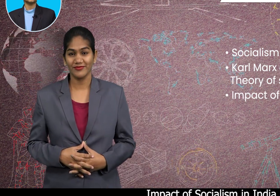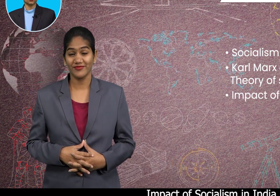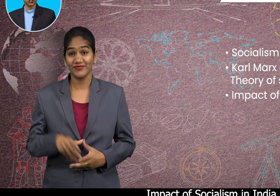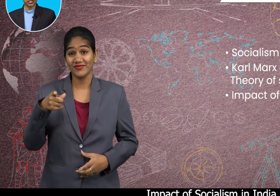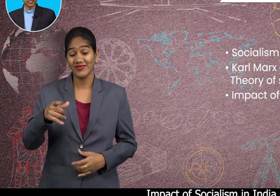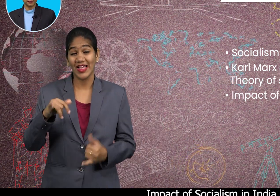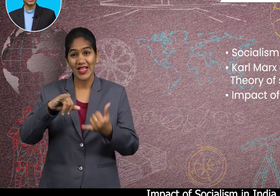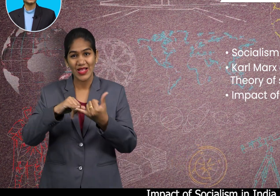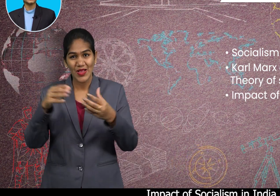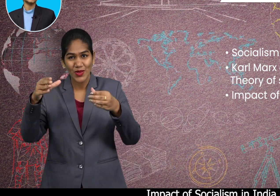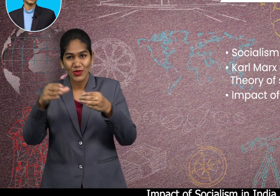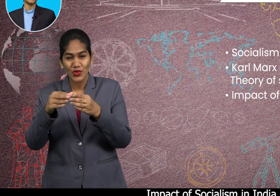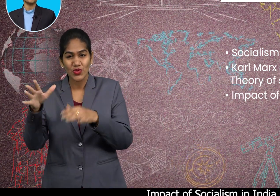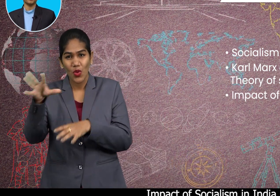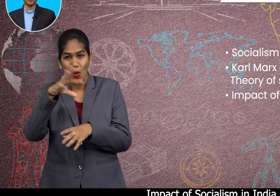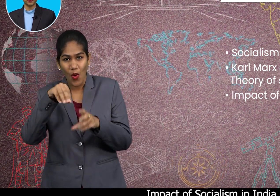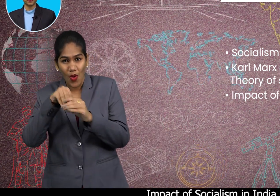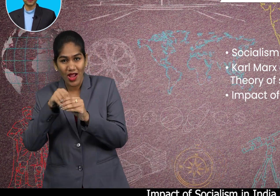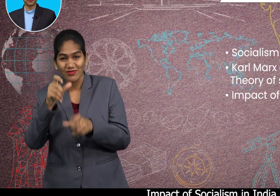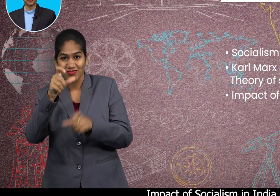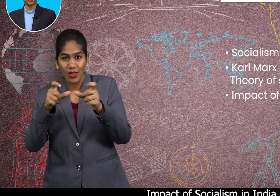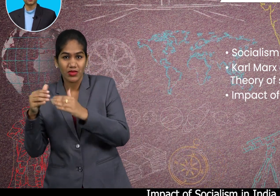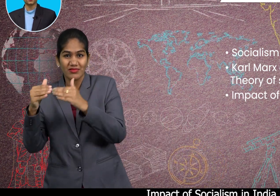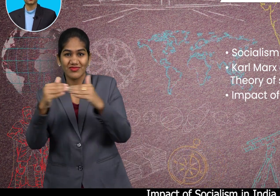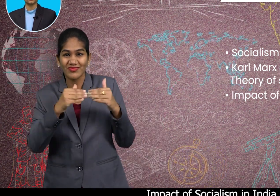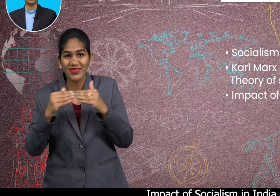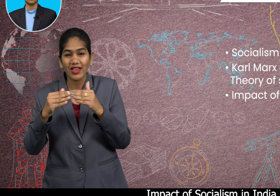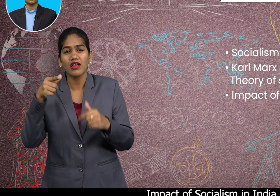Impact of socialism in India.